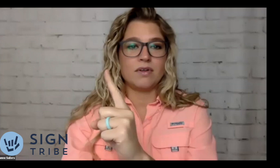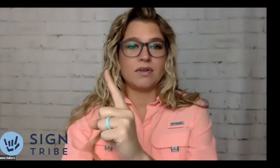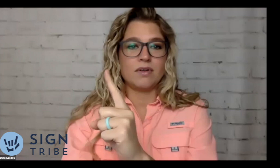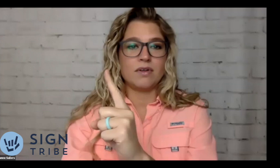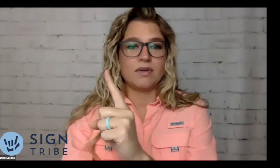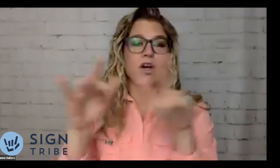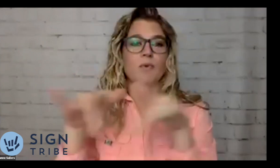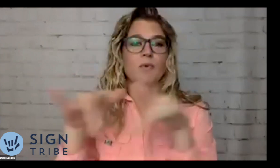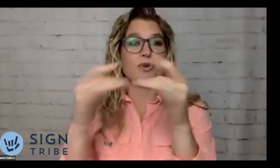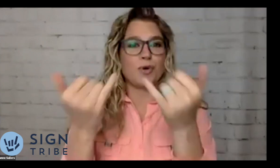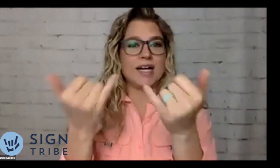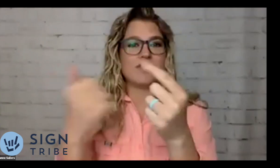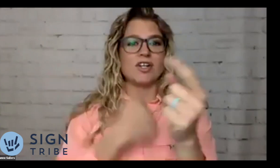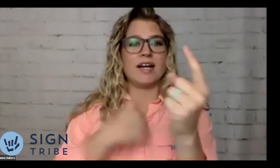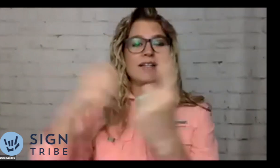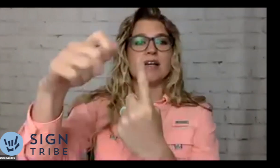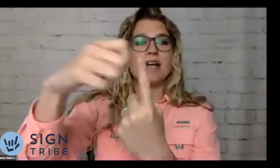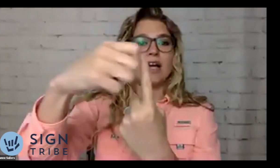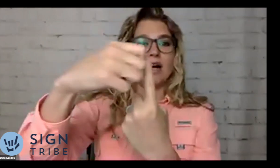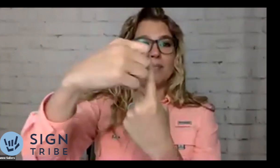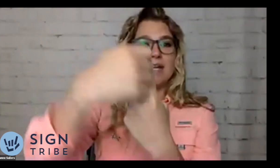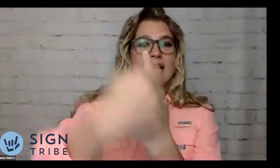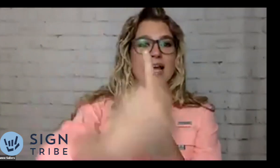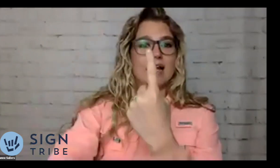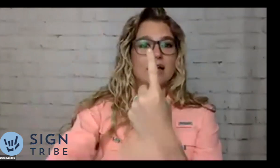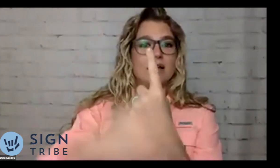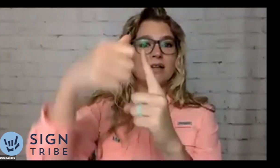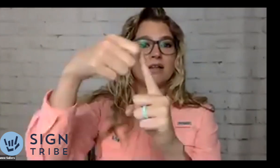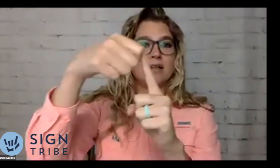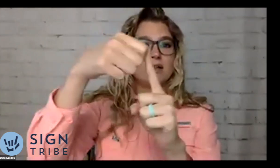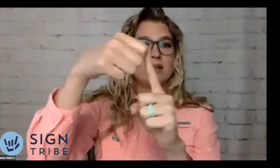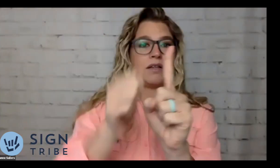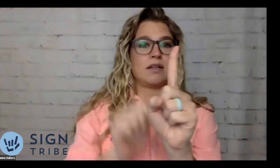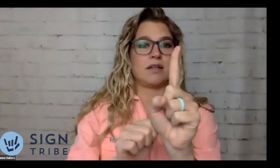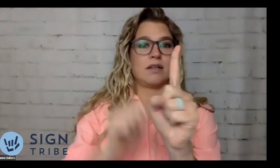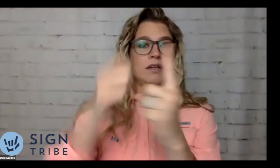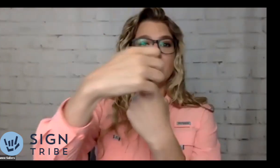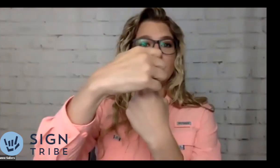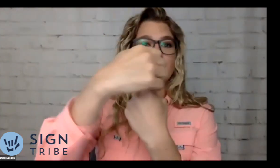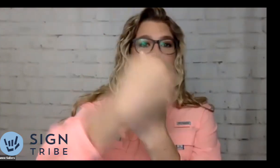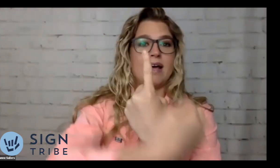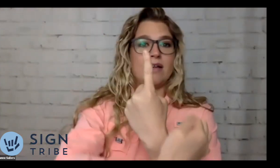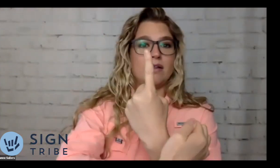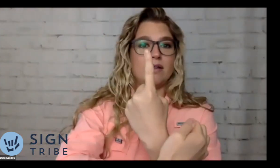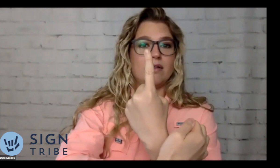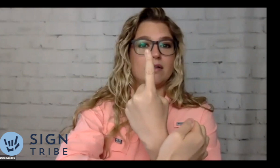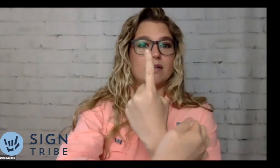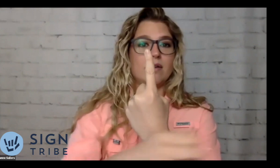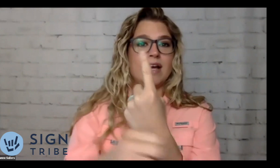All right, we are recording now. Sorry, guys. All right, banana. Like that. Okay.